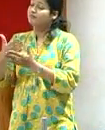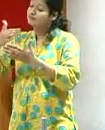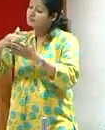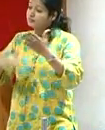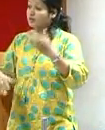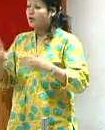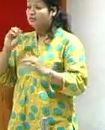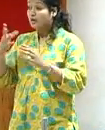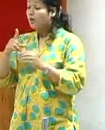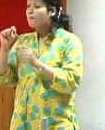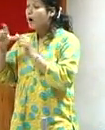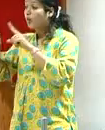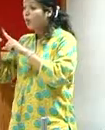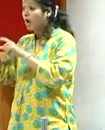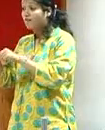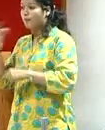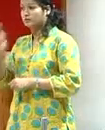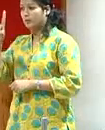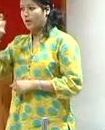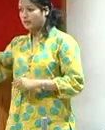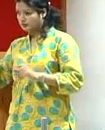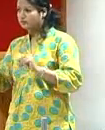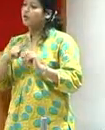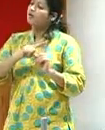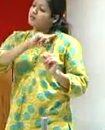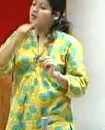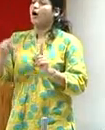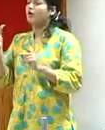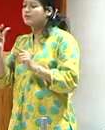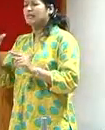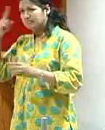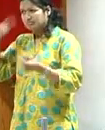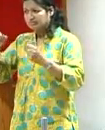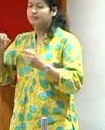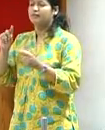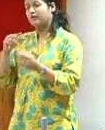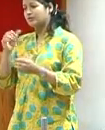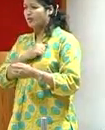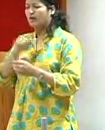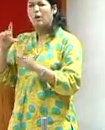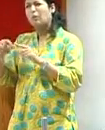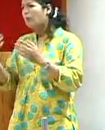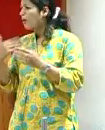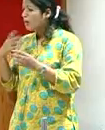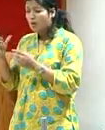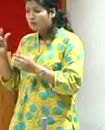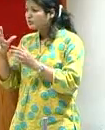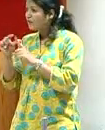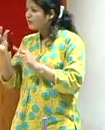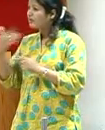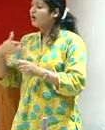from 1996. We then insisted that the university be asked to prepare a reservation roster and submit it to the